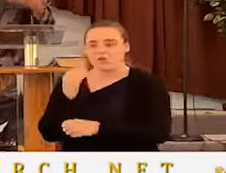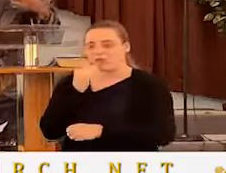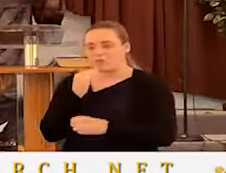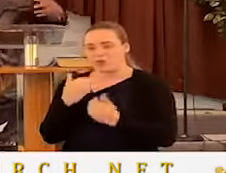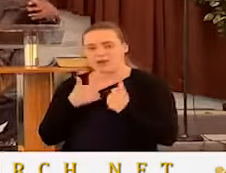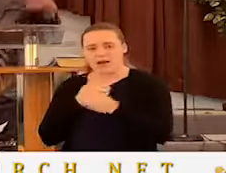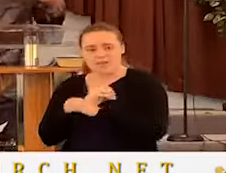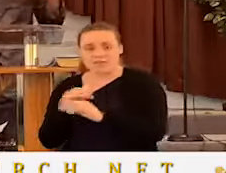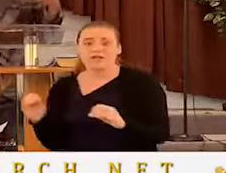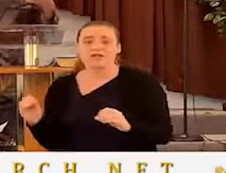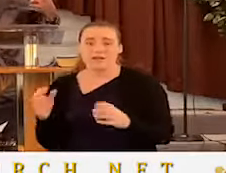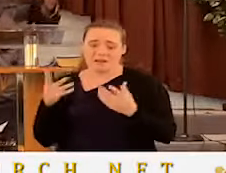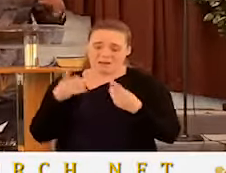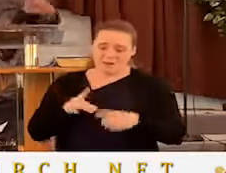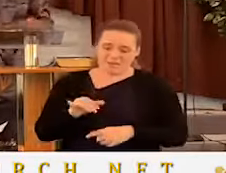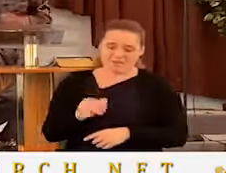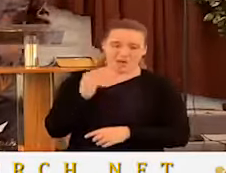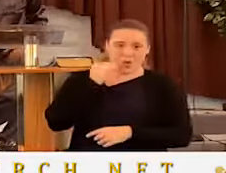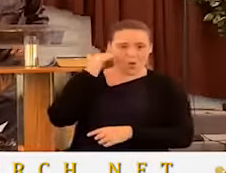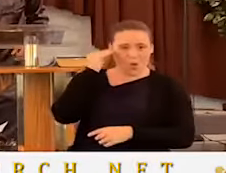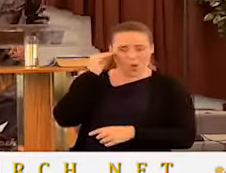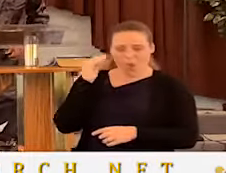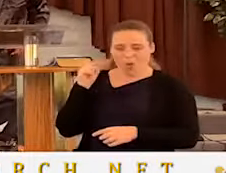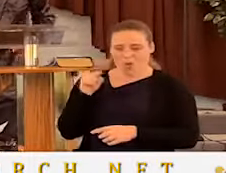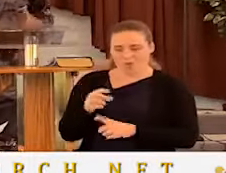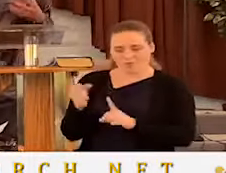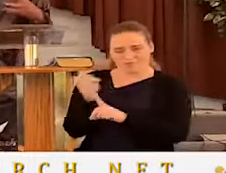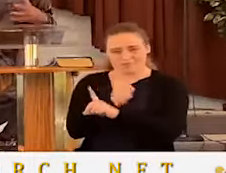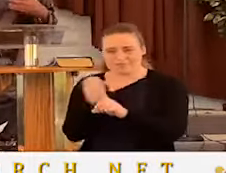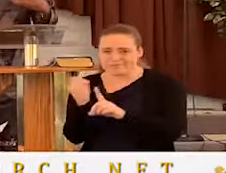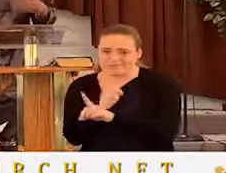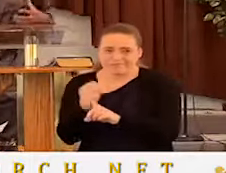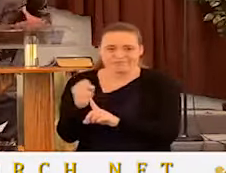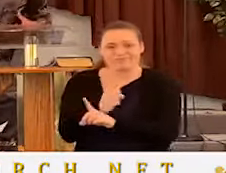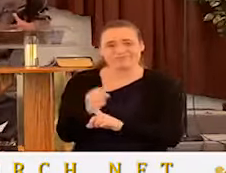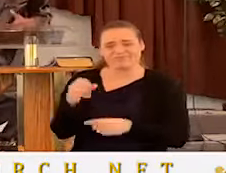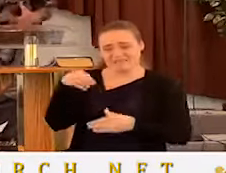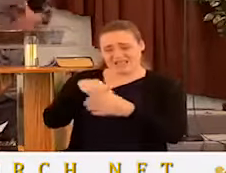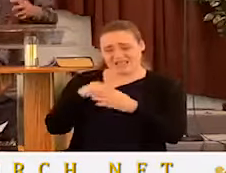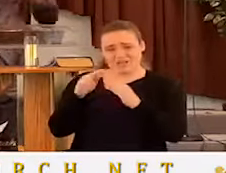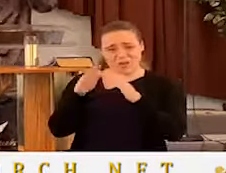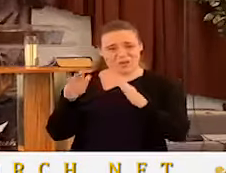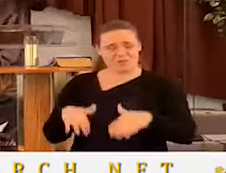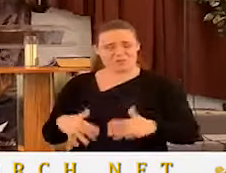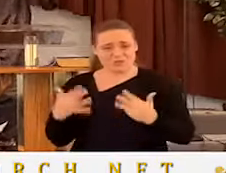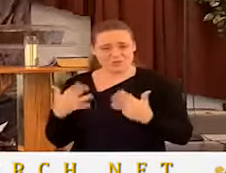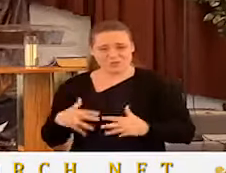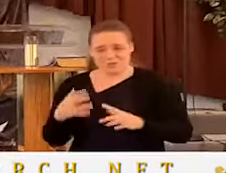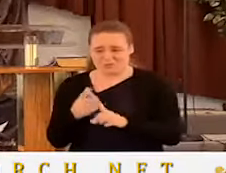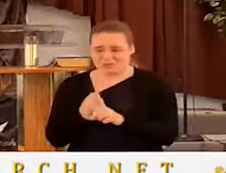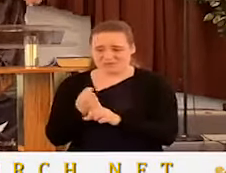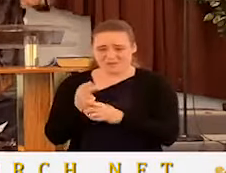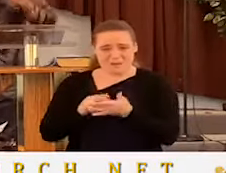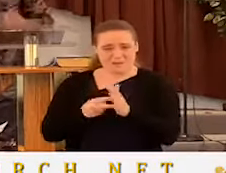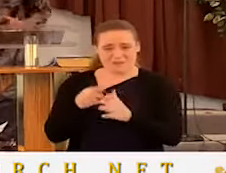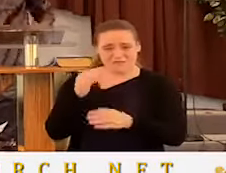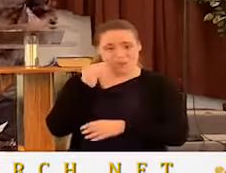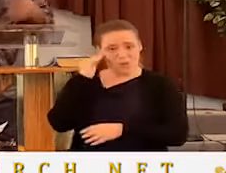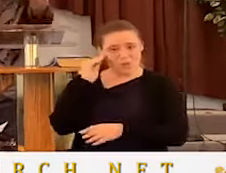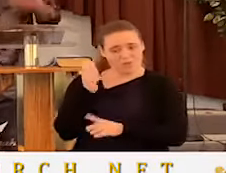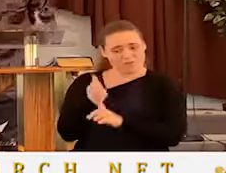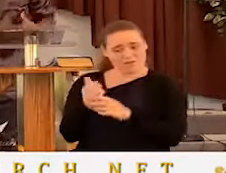When domestic violence is all increasing high, abuse in the home, there is no love in the